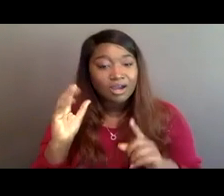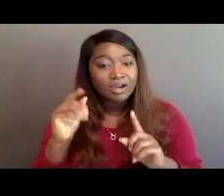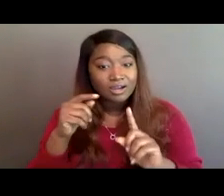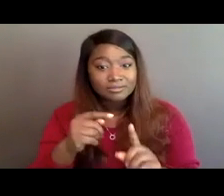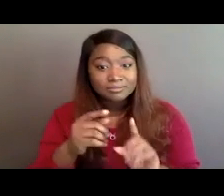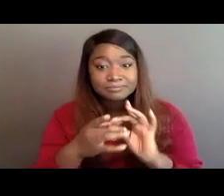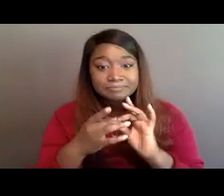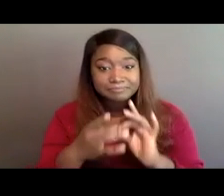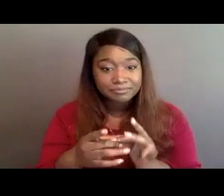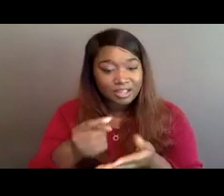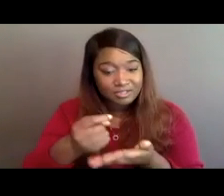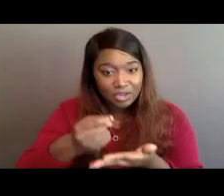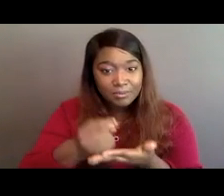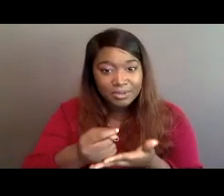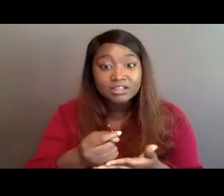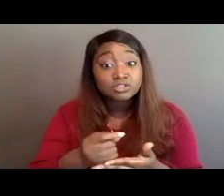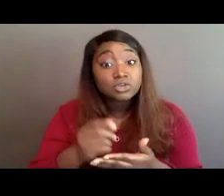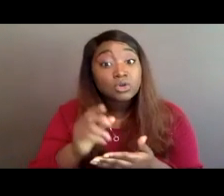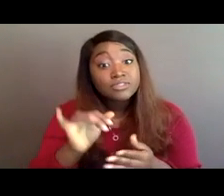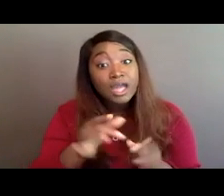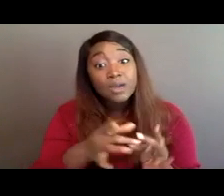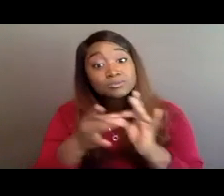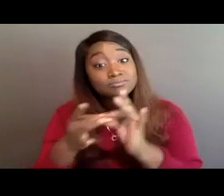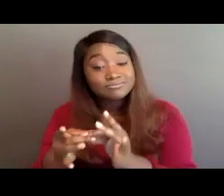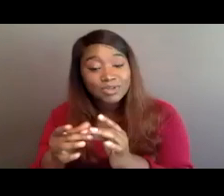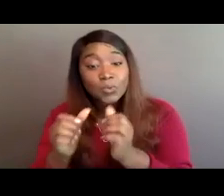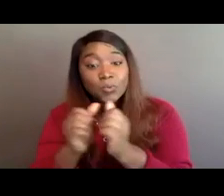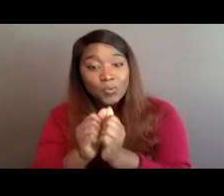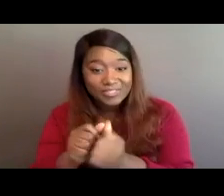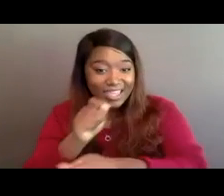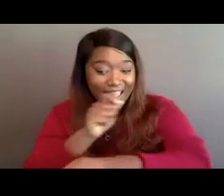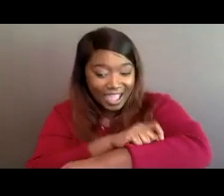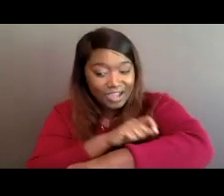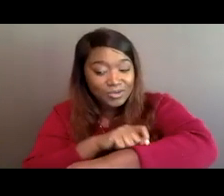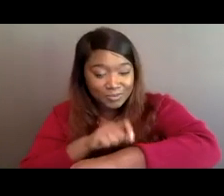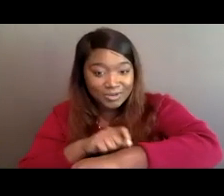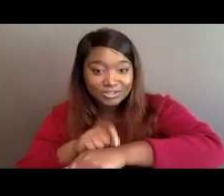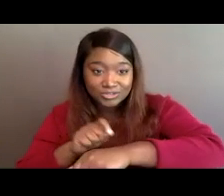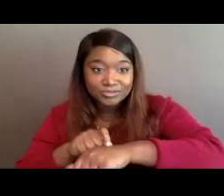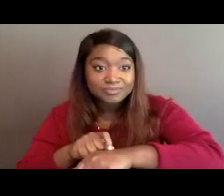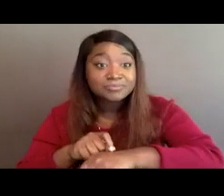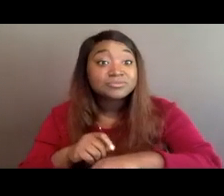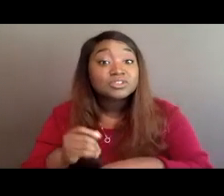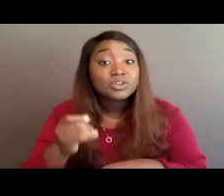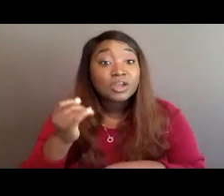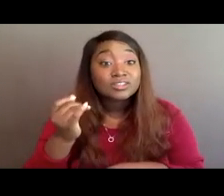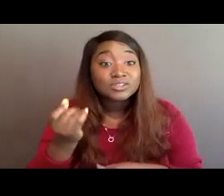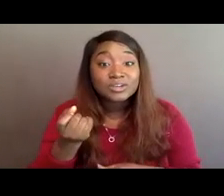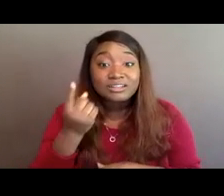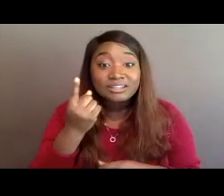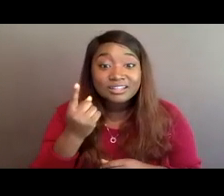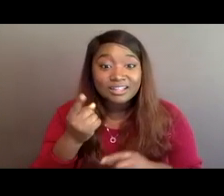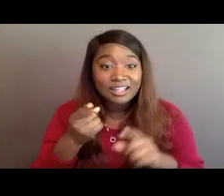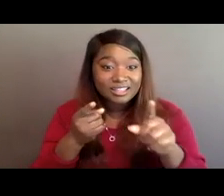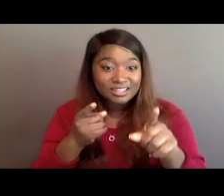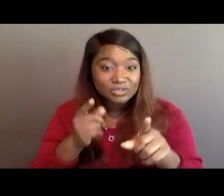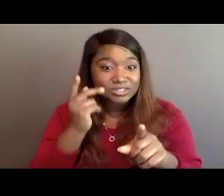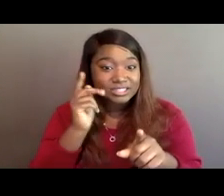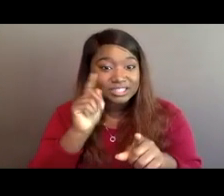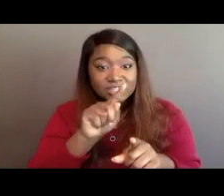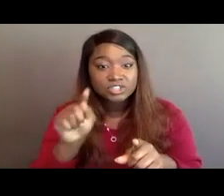in conjunction with acupuncture. So if you were to look at my Chinese is terrible, but this Zhen Jue,